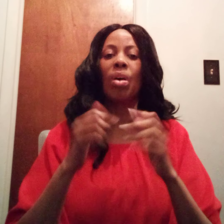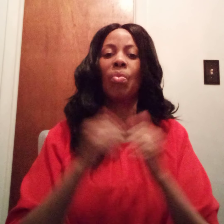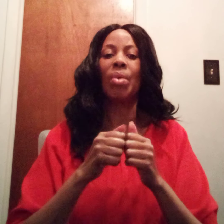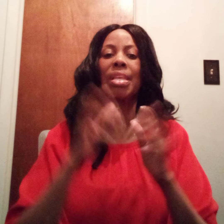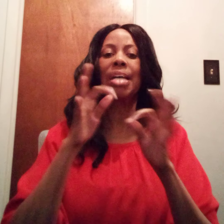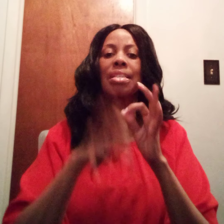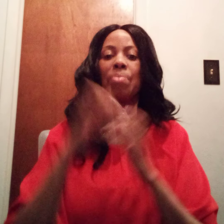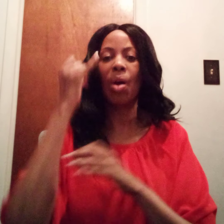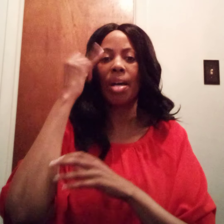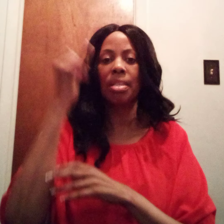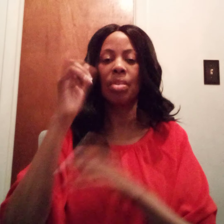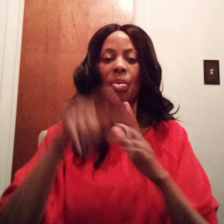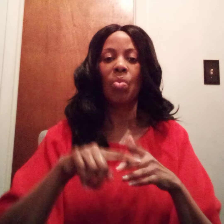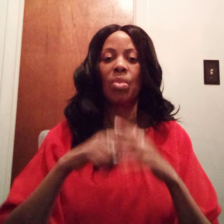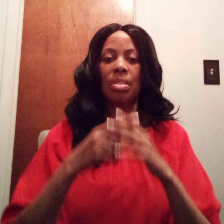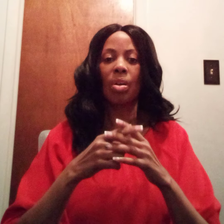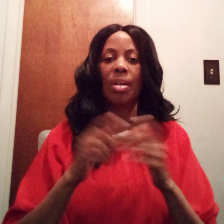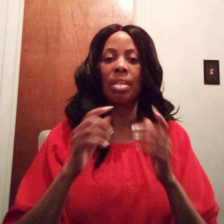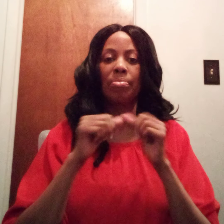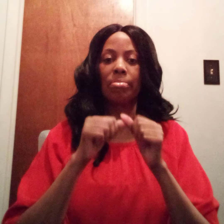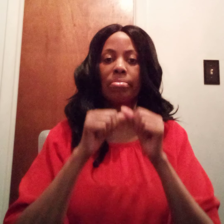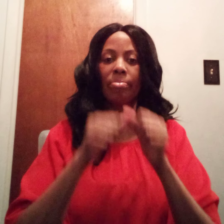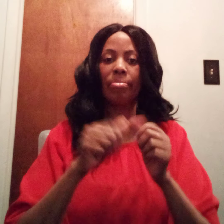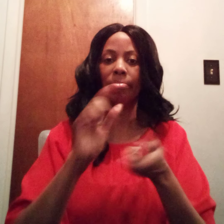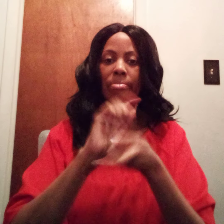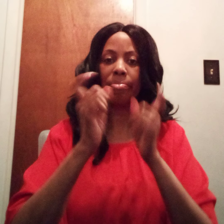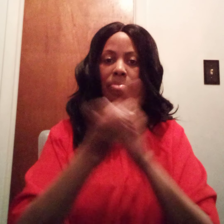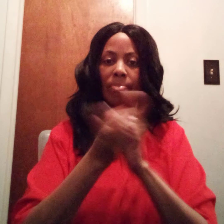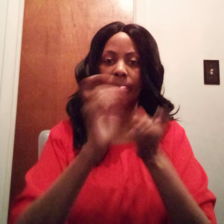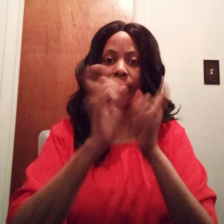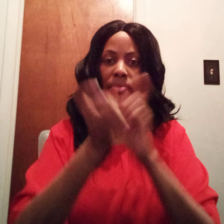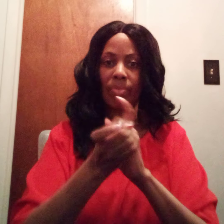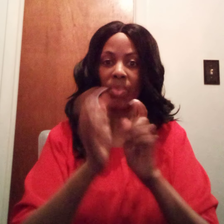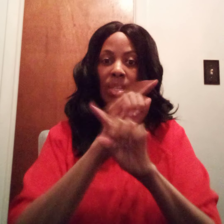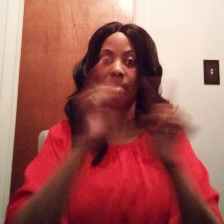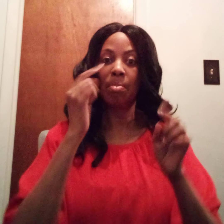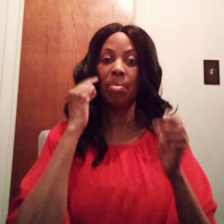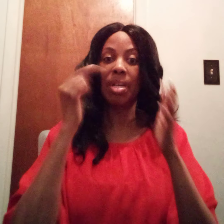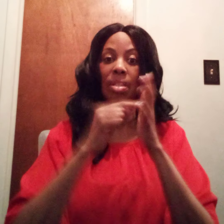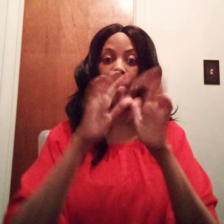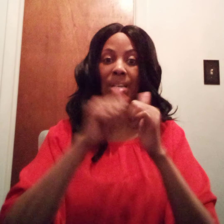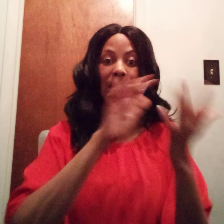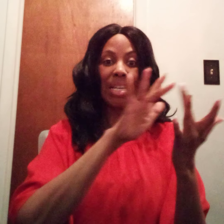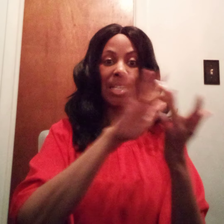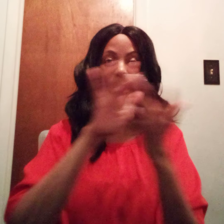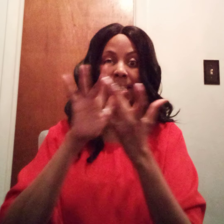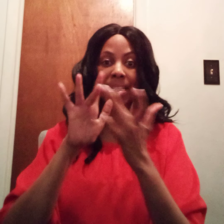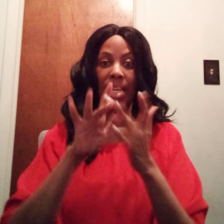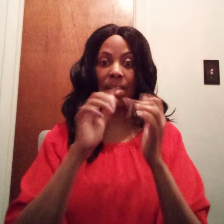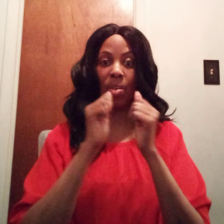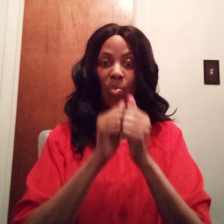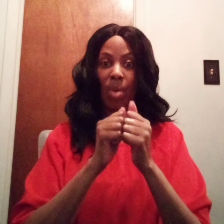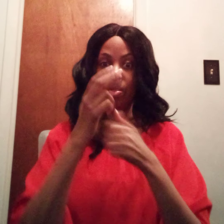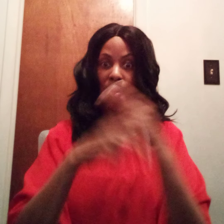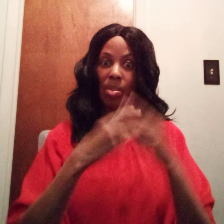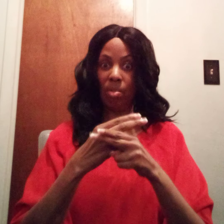abstracting and we'll see how the same idea connects across many domains in our universe. So let's just say we're at a store and